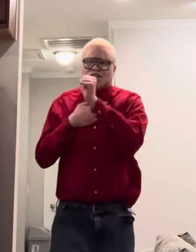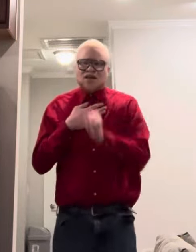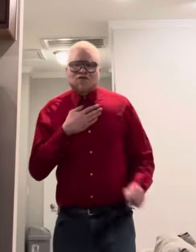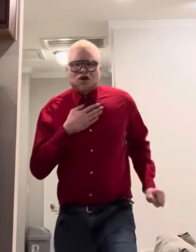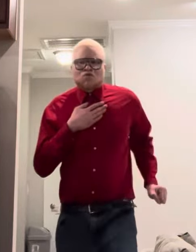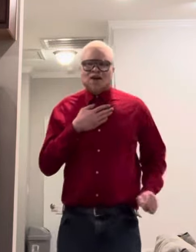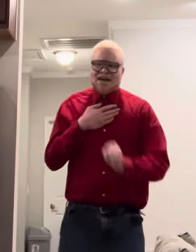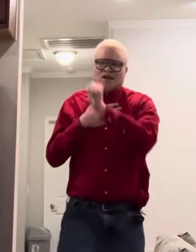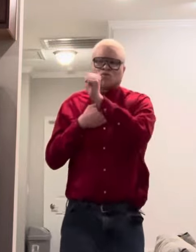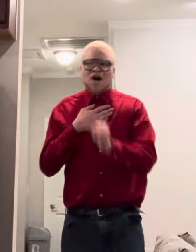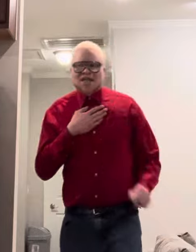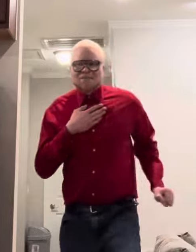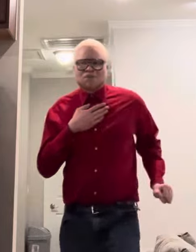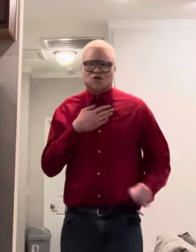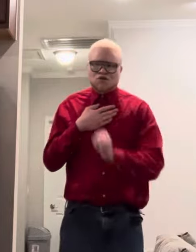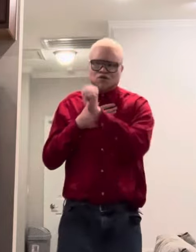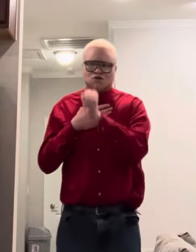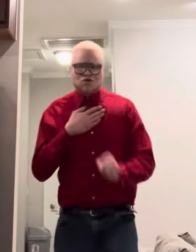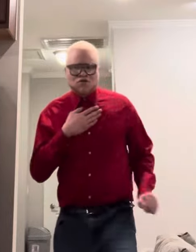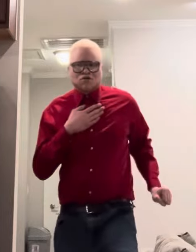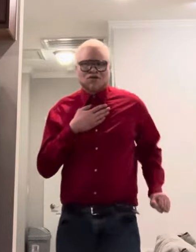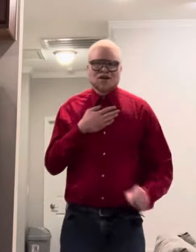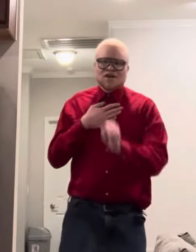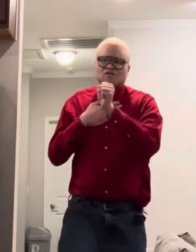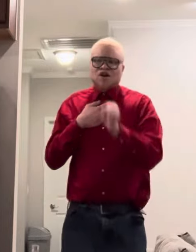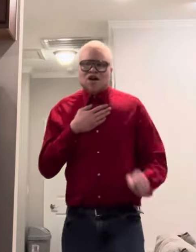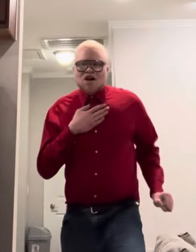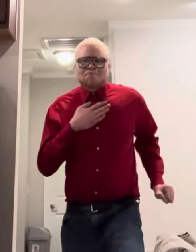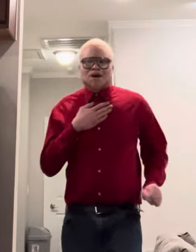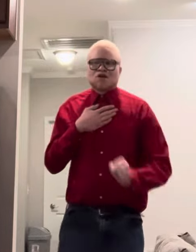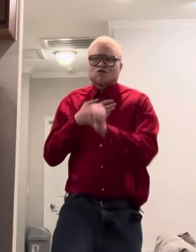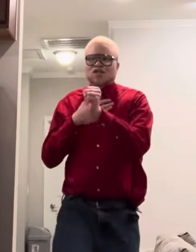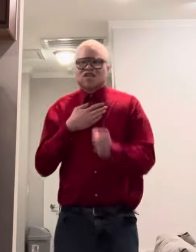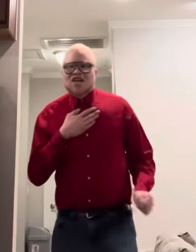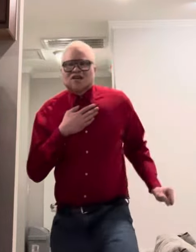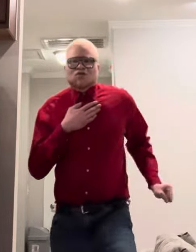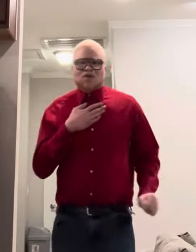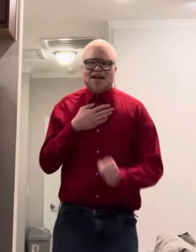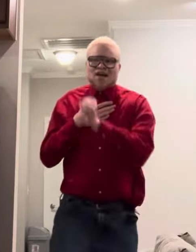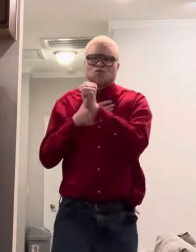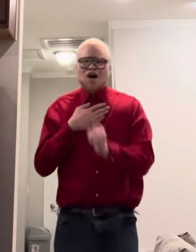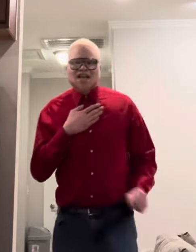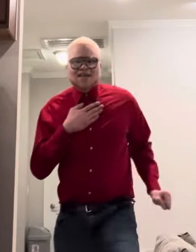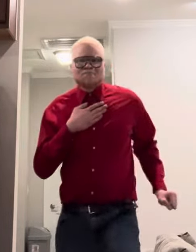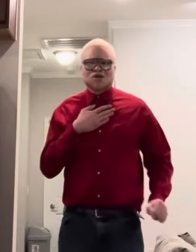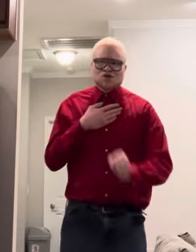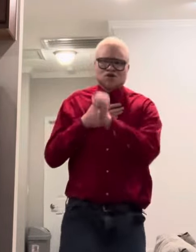of the red, white, and blue. The boast of the red, white, and blue.